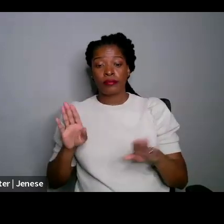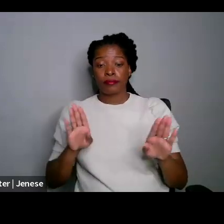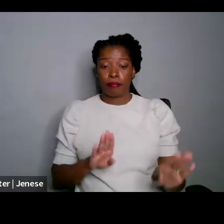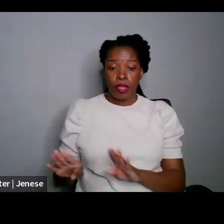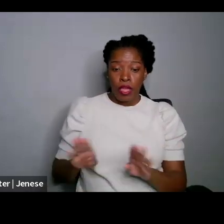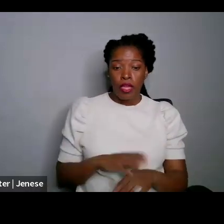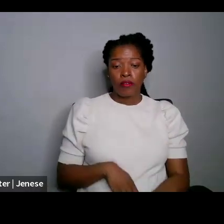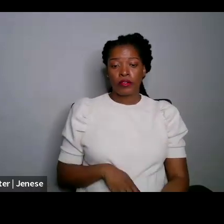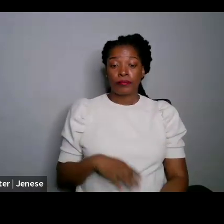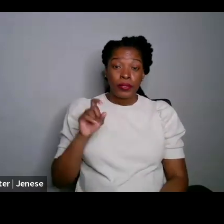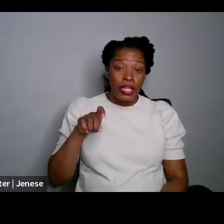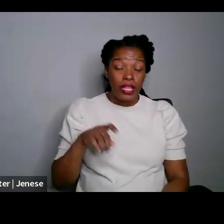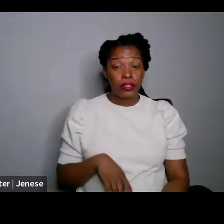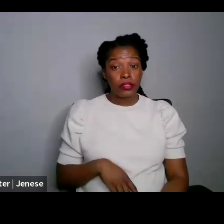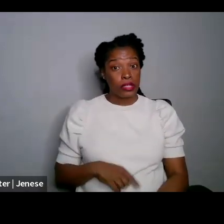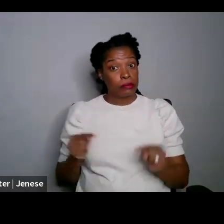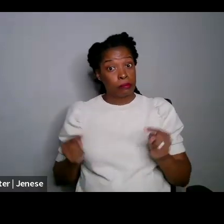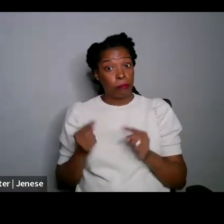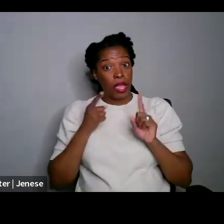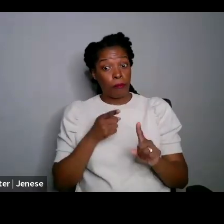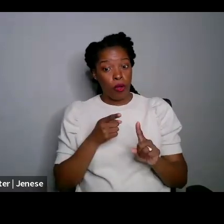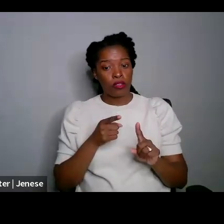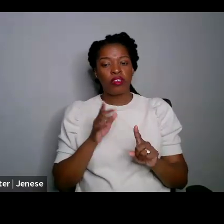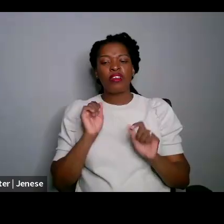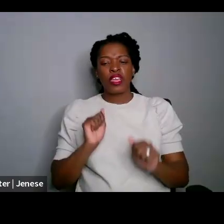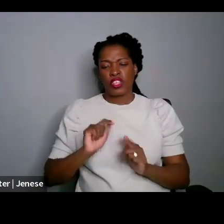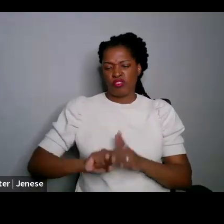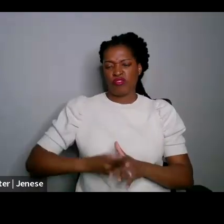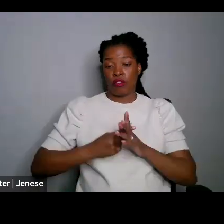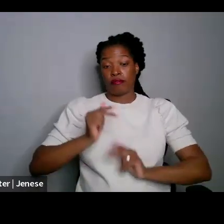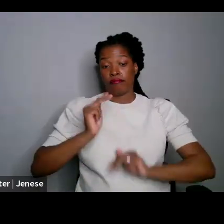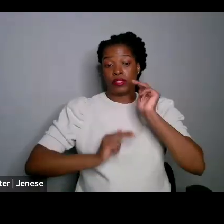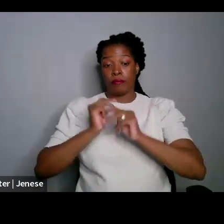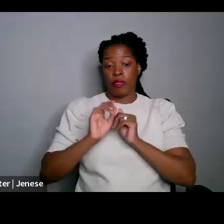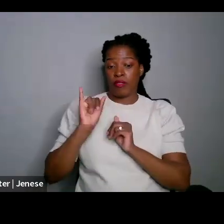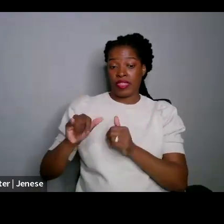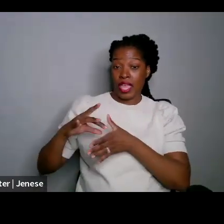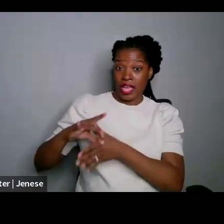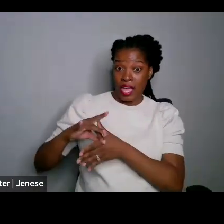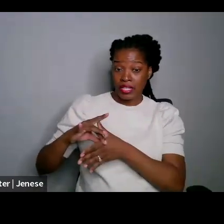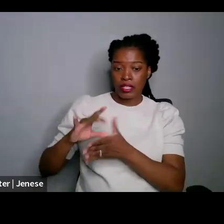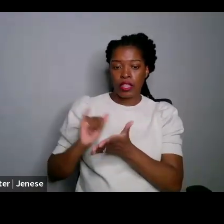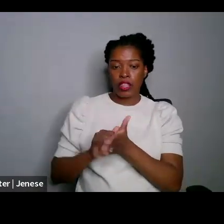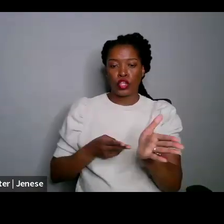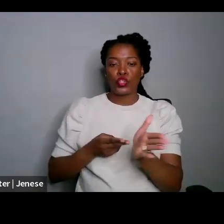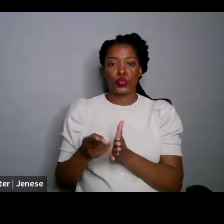truly resonates. And when you know your audience, the next step is showing up authentically.